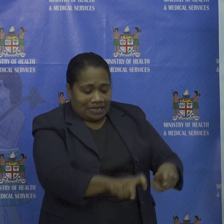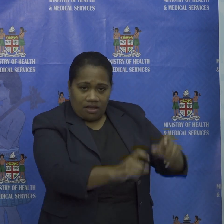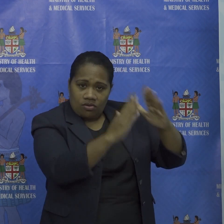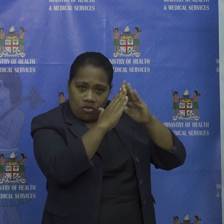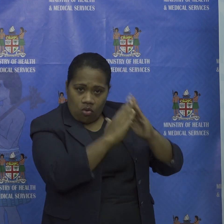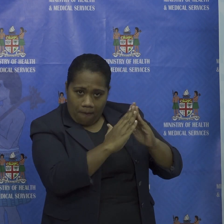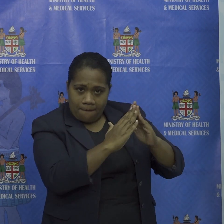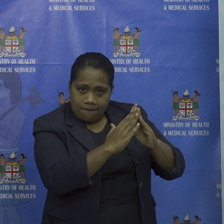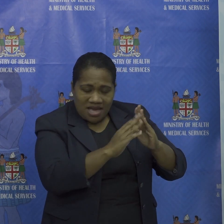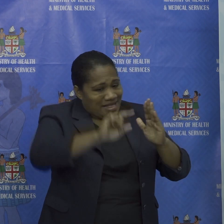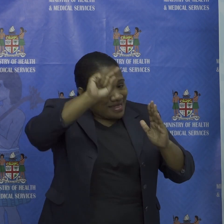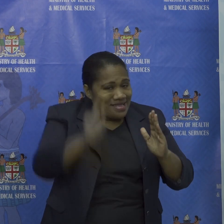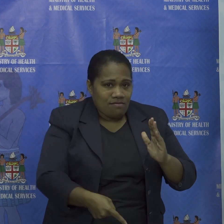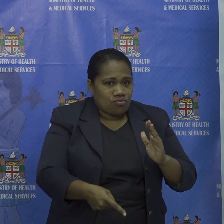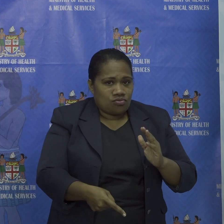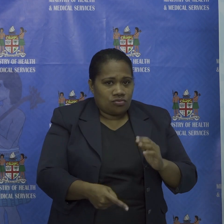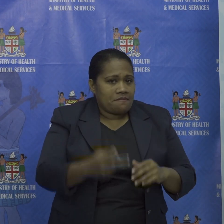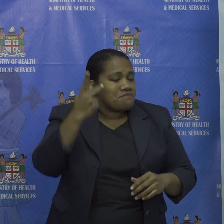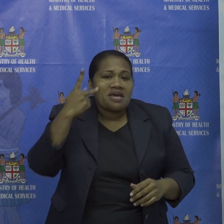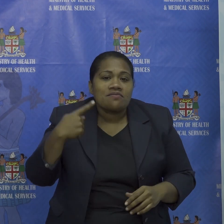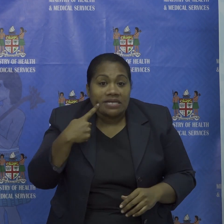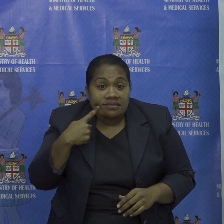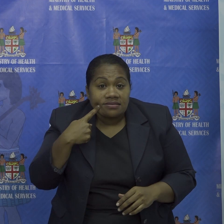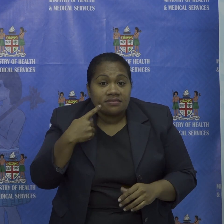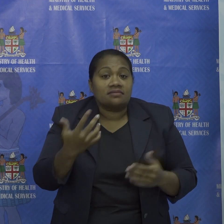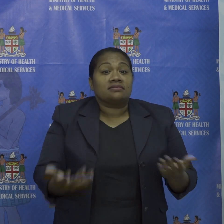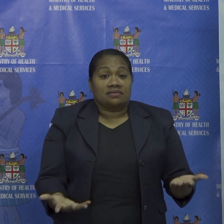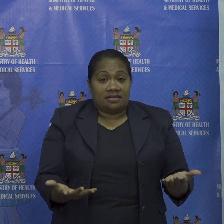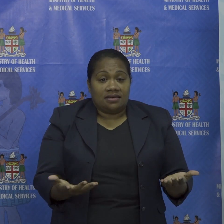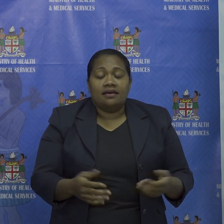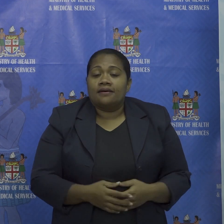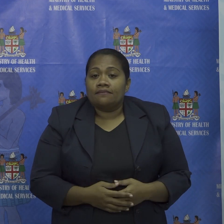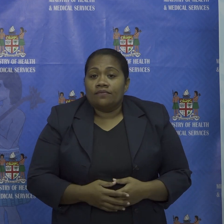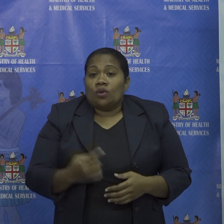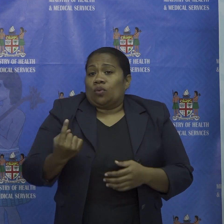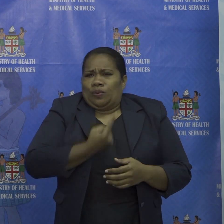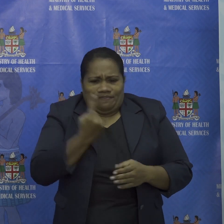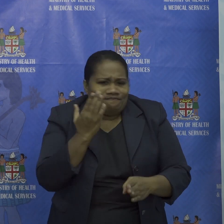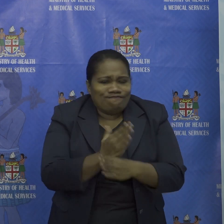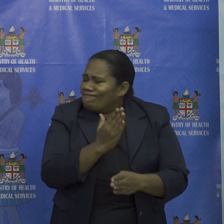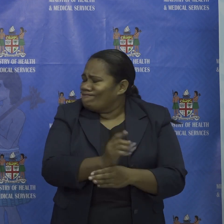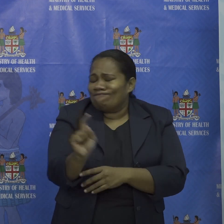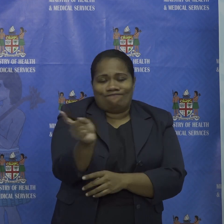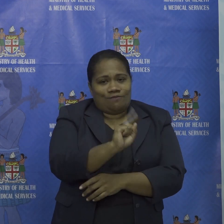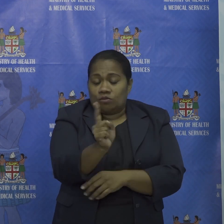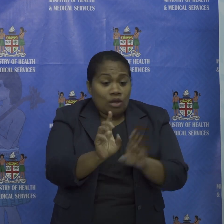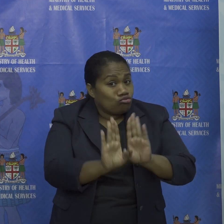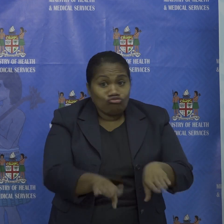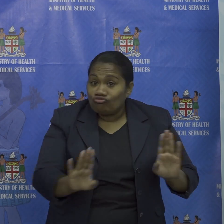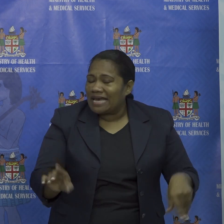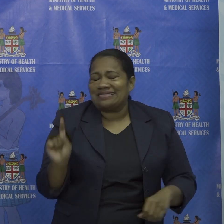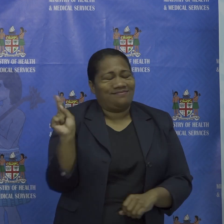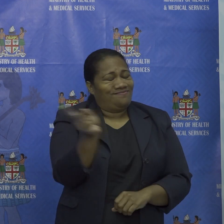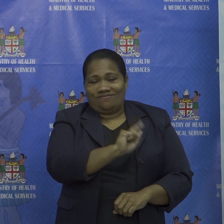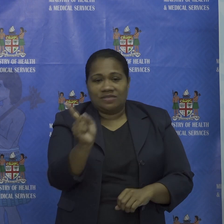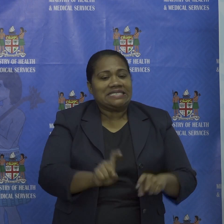zone, no one, no parents, not breadwinners, not children, no one should